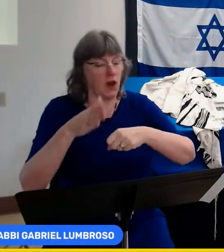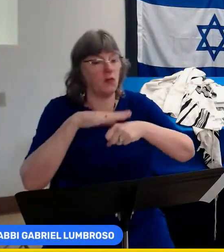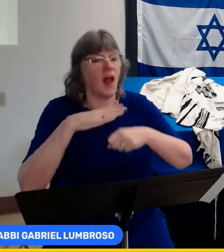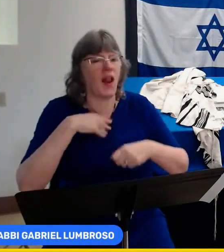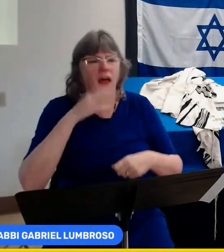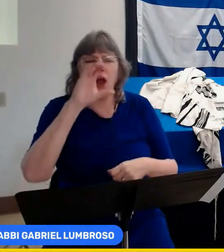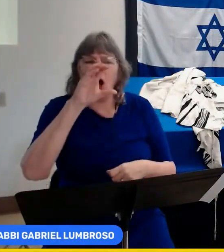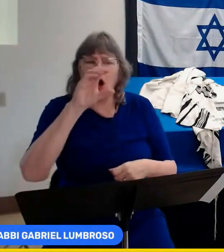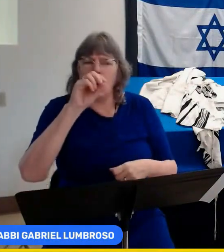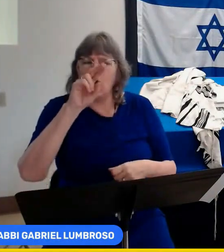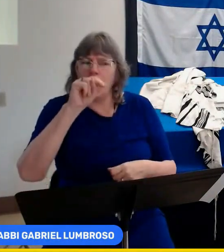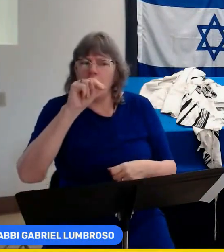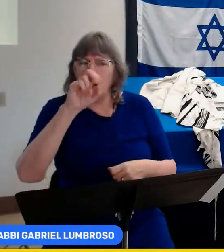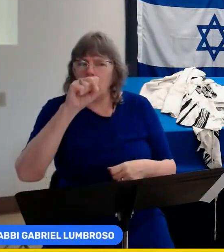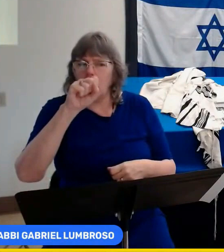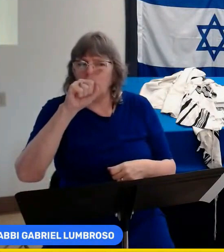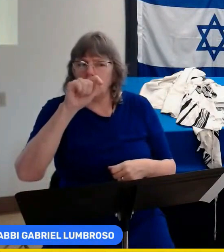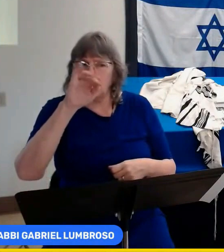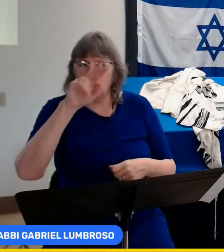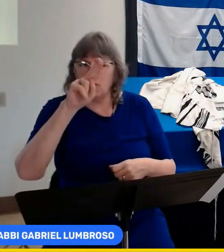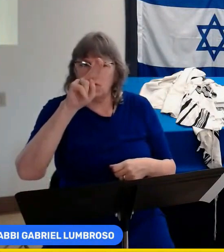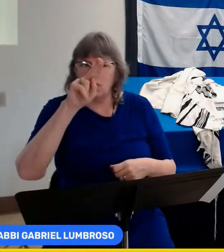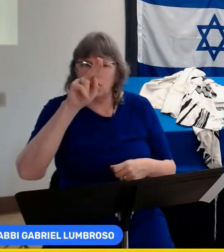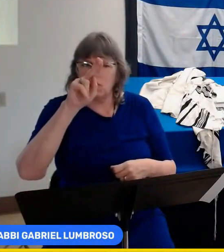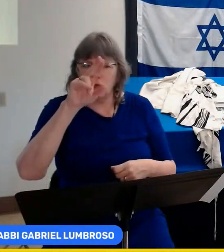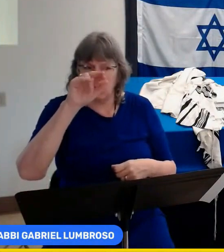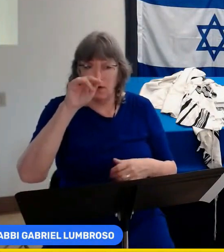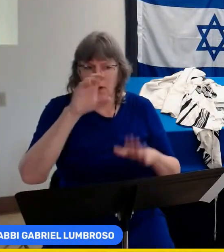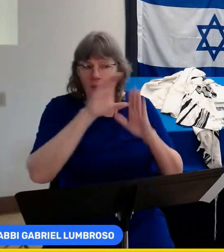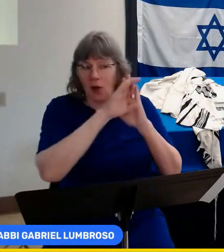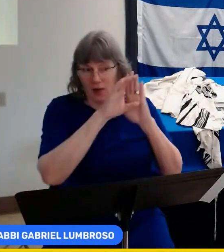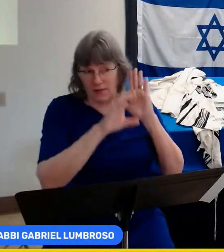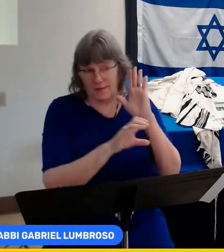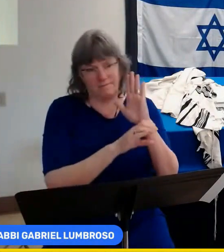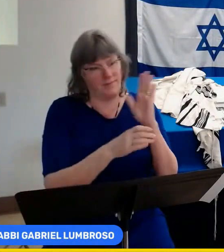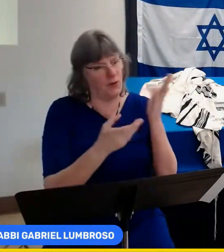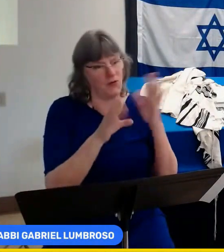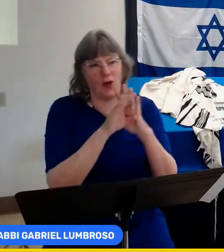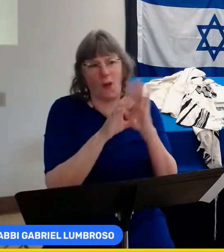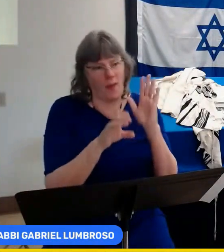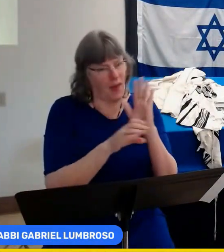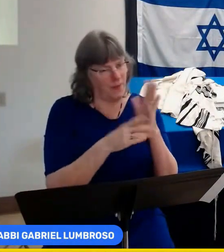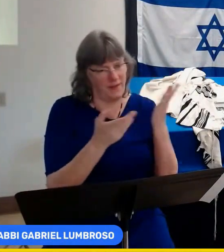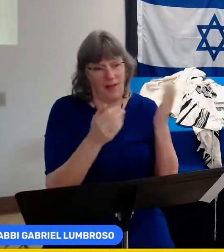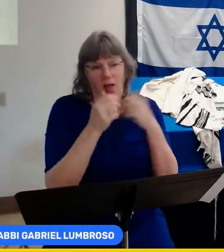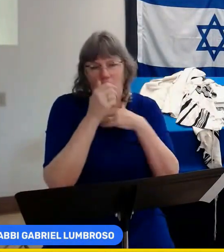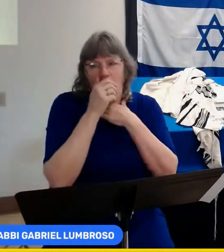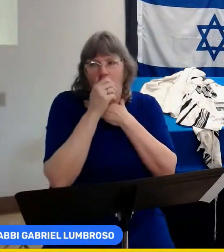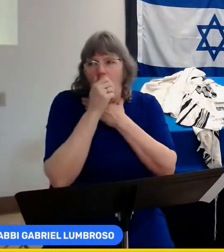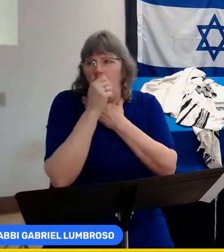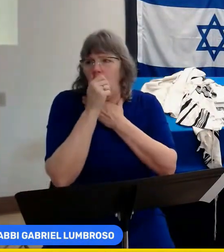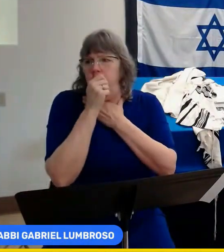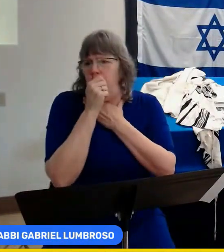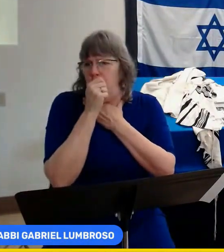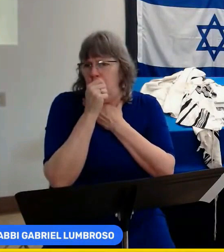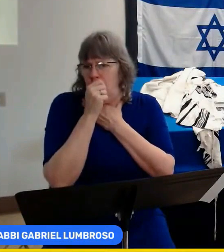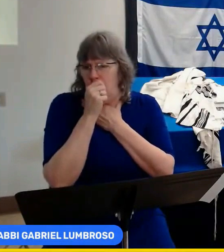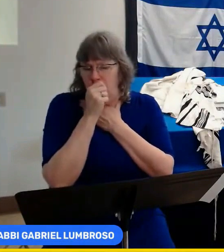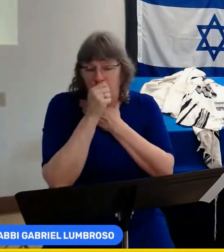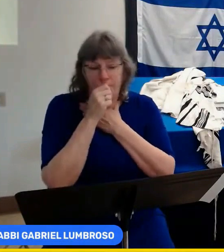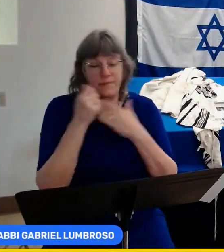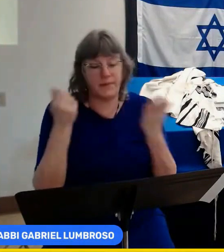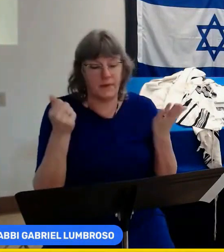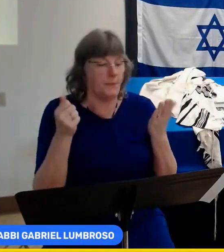England told them one time, look, until you have a constitution, you're not a country. And this is why John Adams